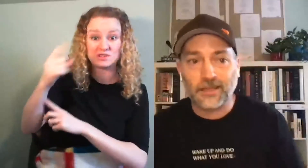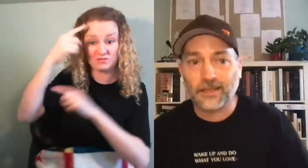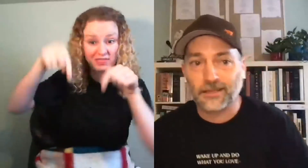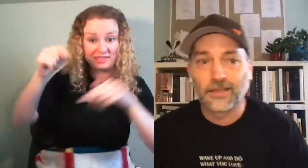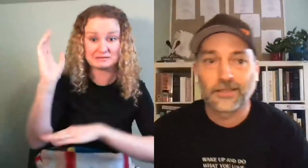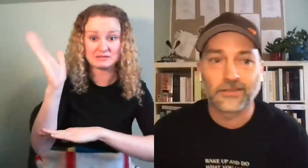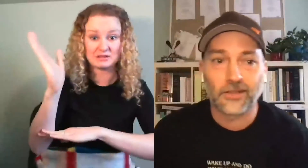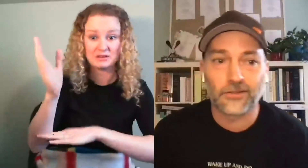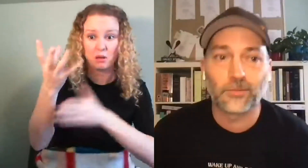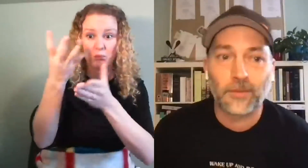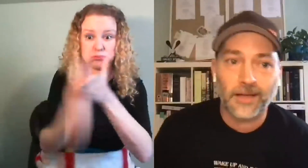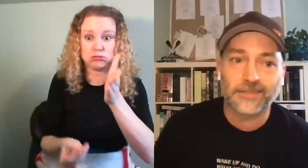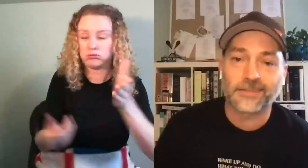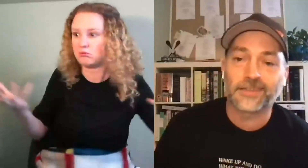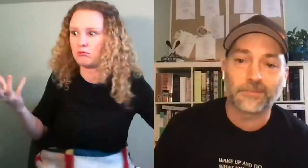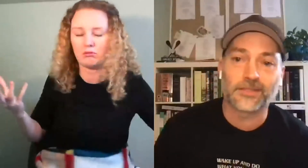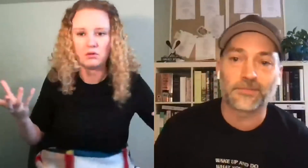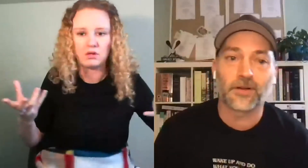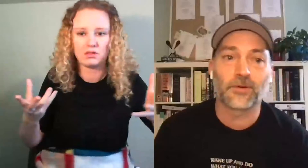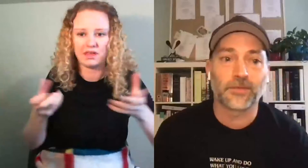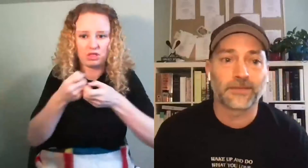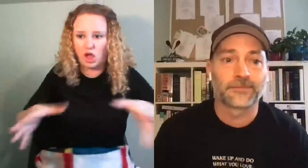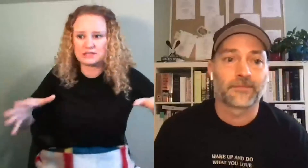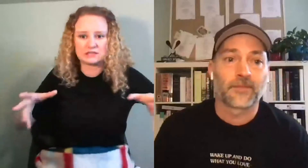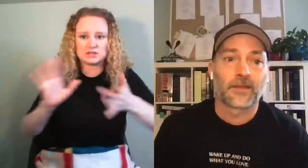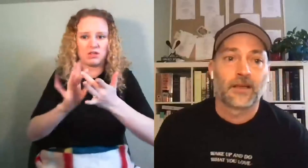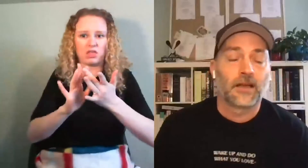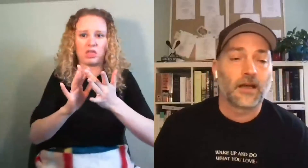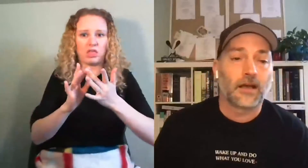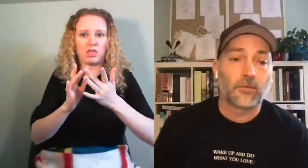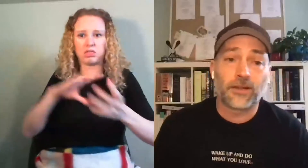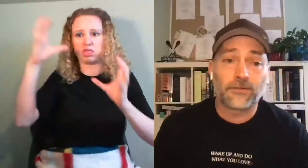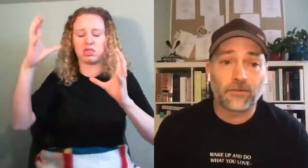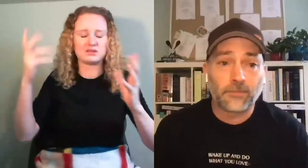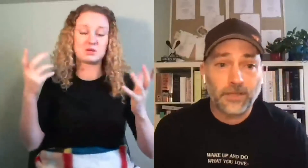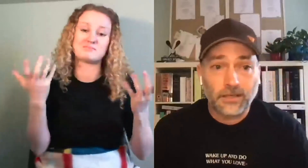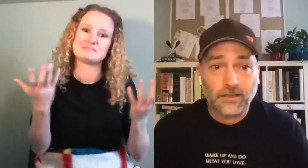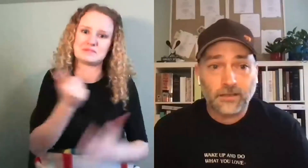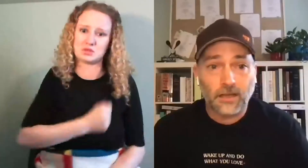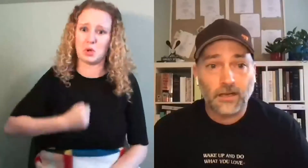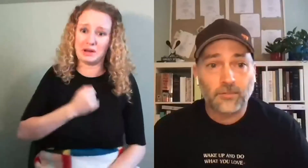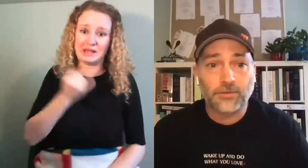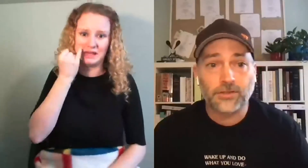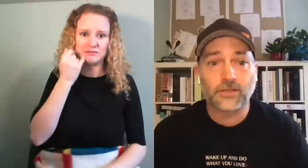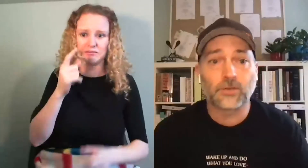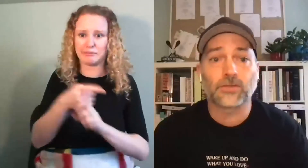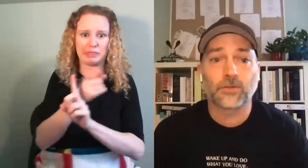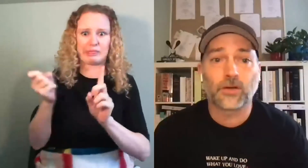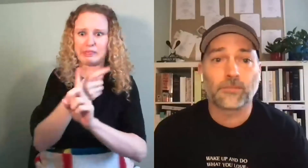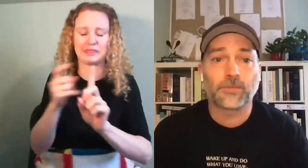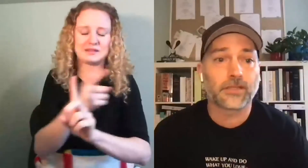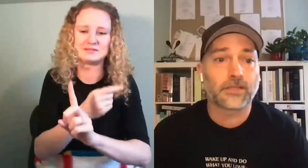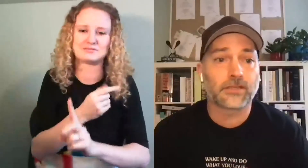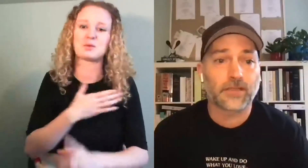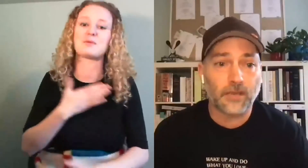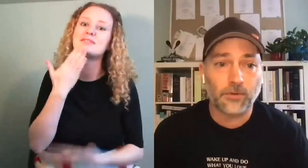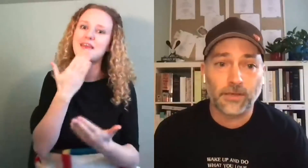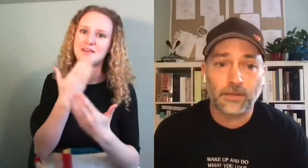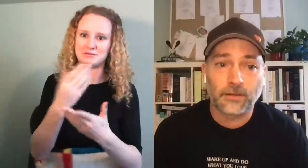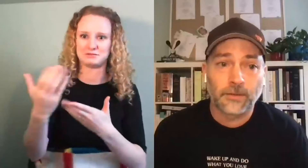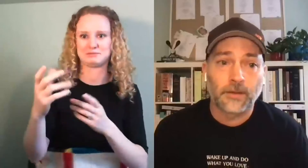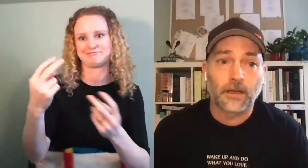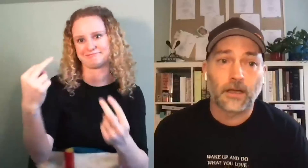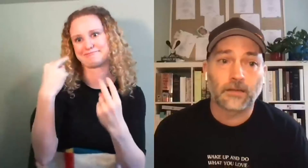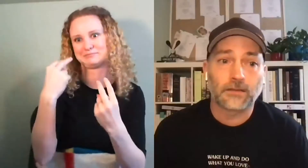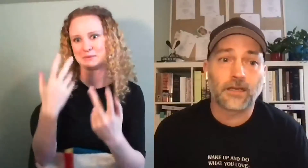let's, I'll do my best, and please bear with me. I'm grateful to be here, and I appreciate you all showing up and sharing this time with